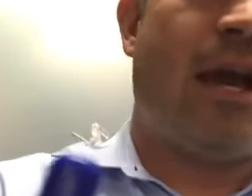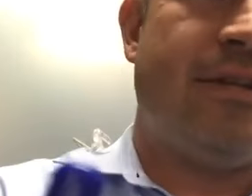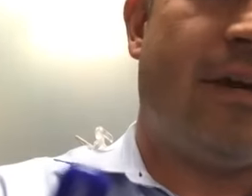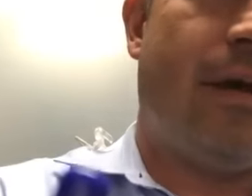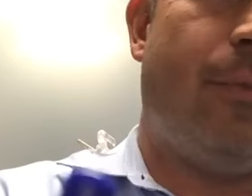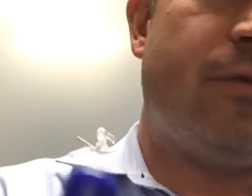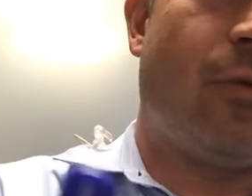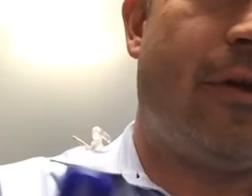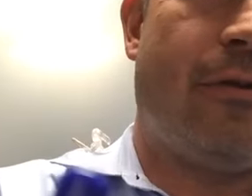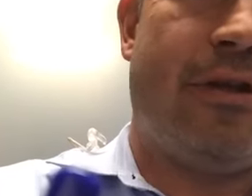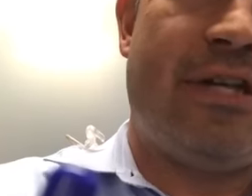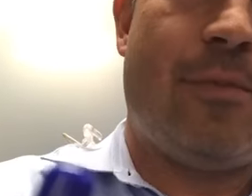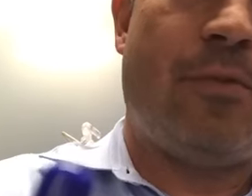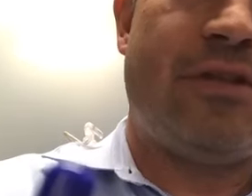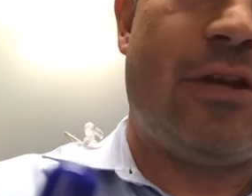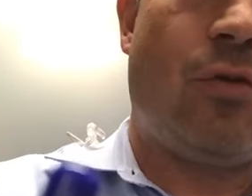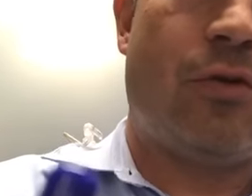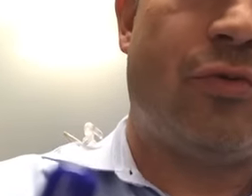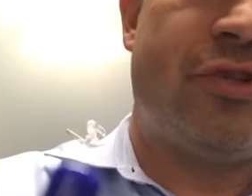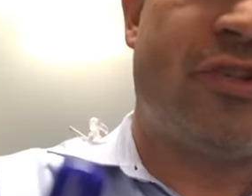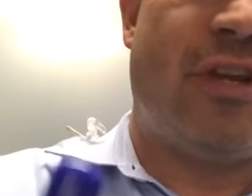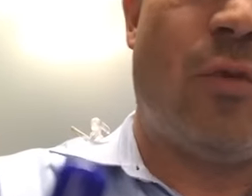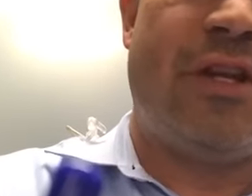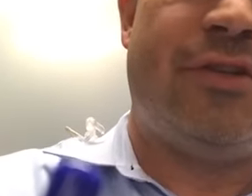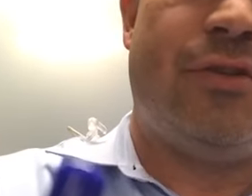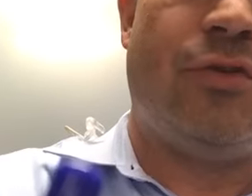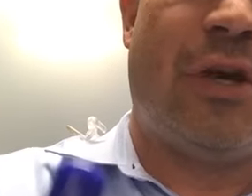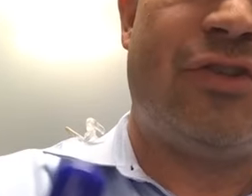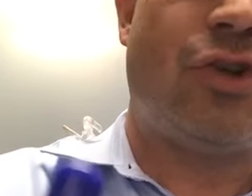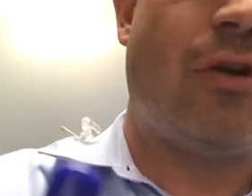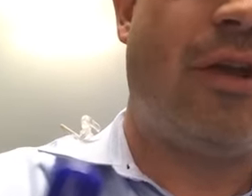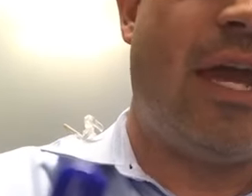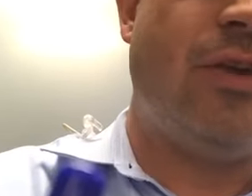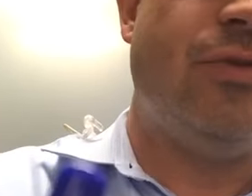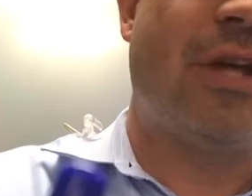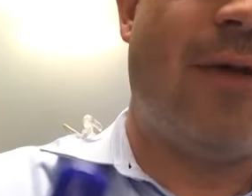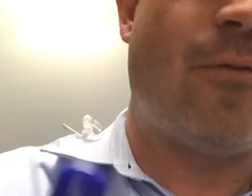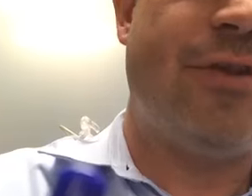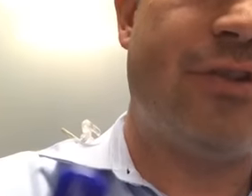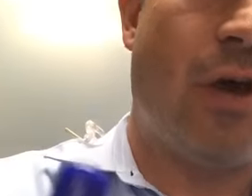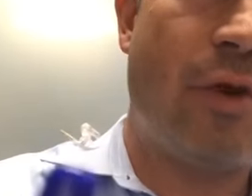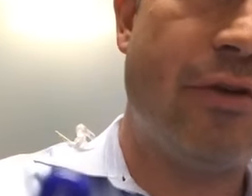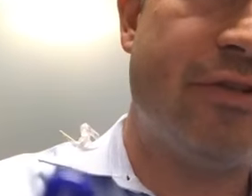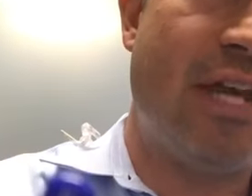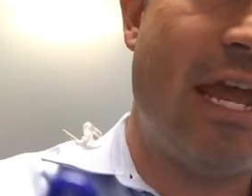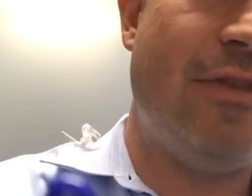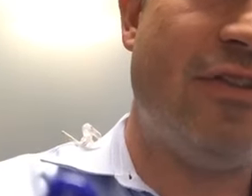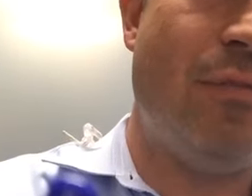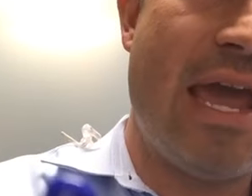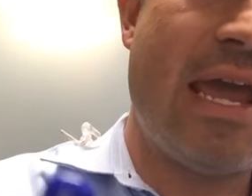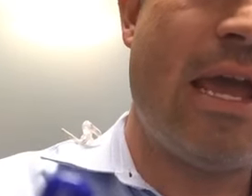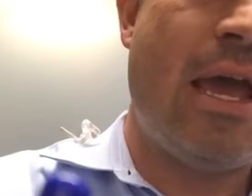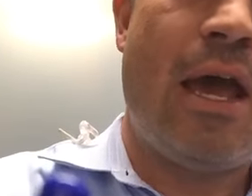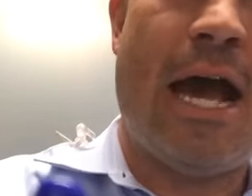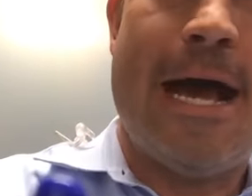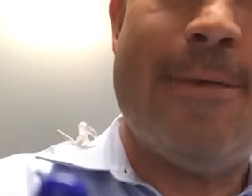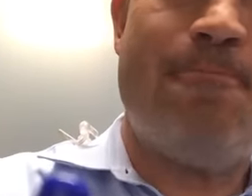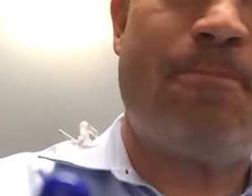Hey guys, Bo Zimmer here at Tampa Police Headquarters. We're just getting ready to start a news conference. We understand this